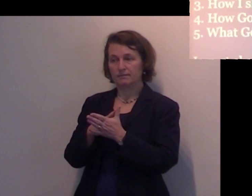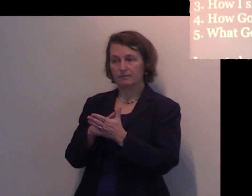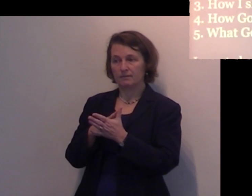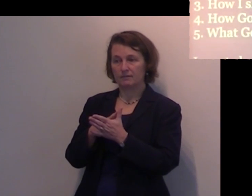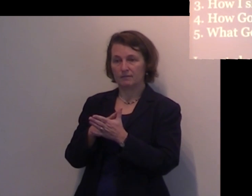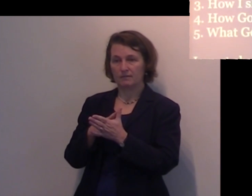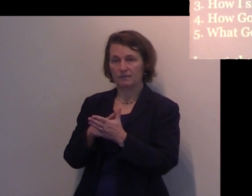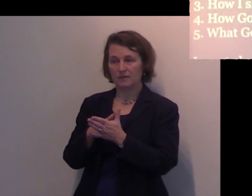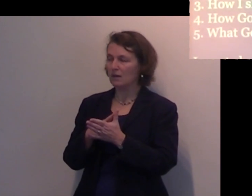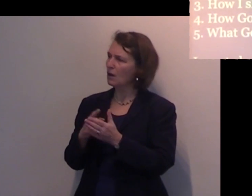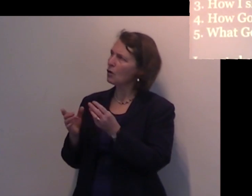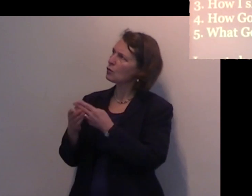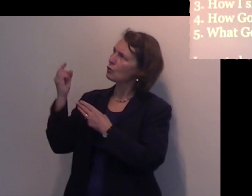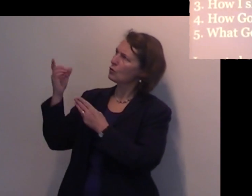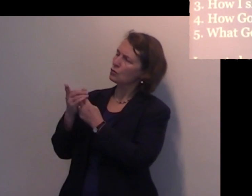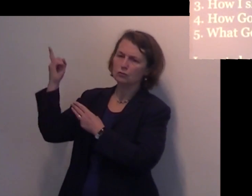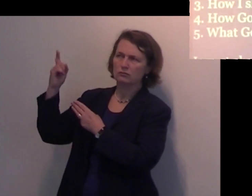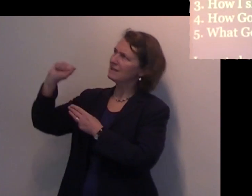God's family is like.